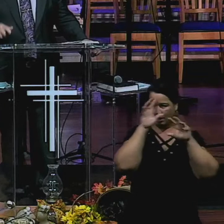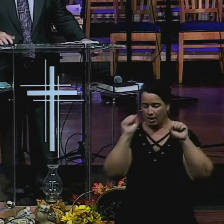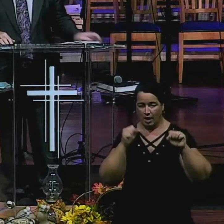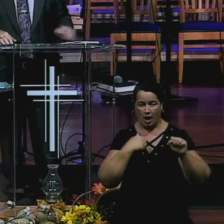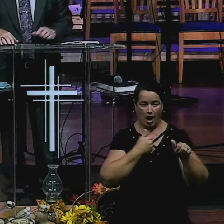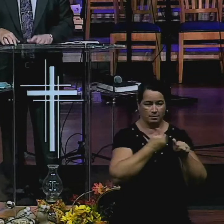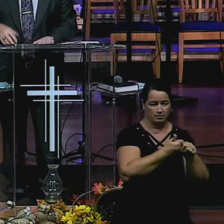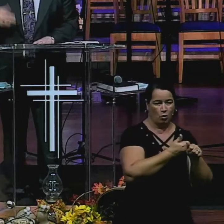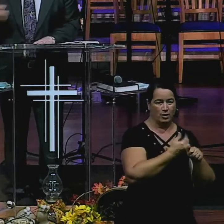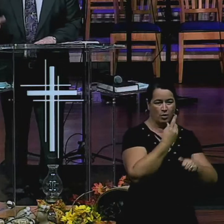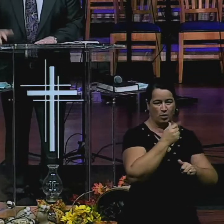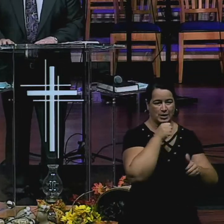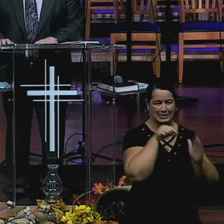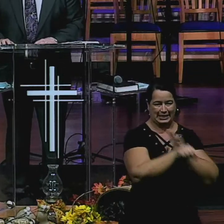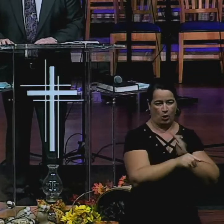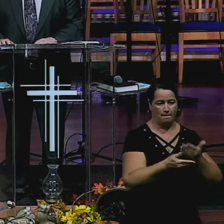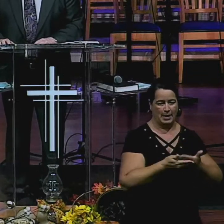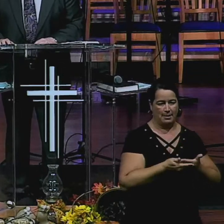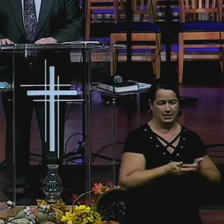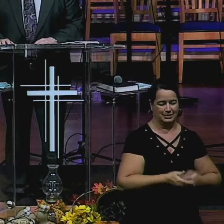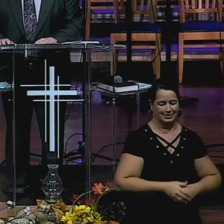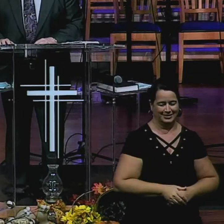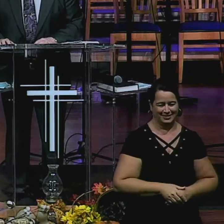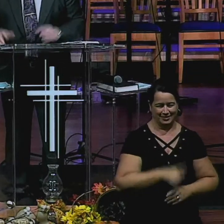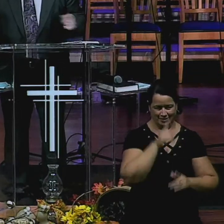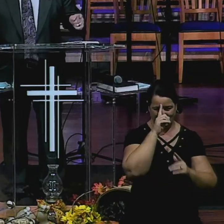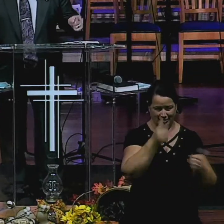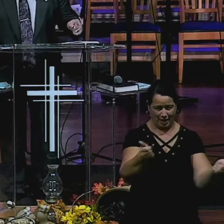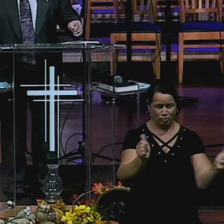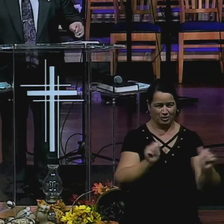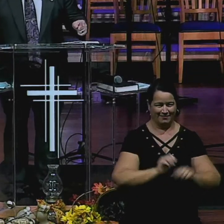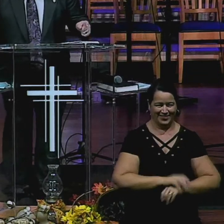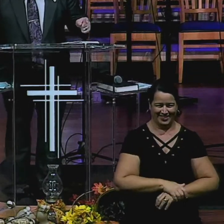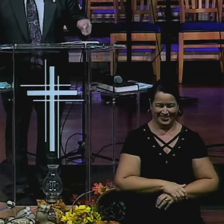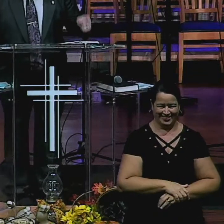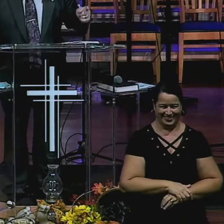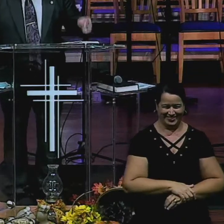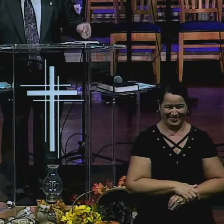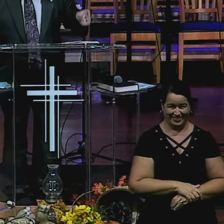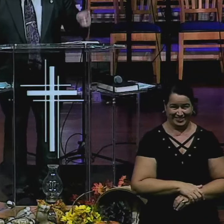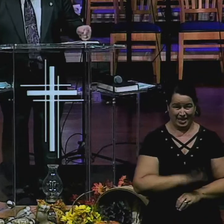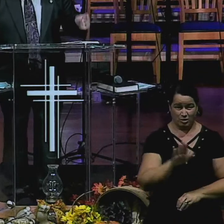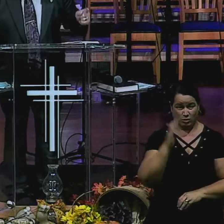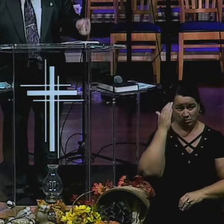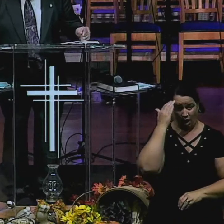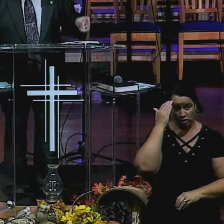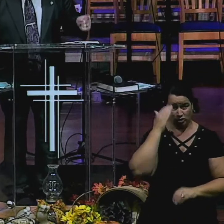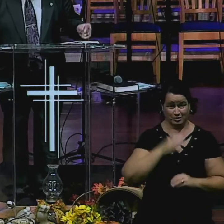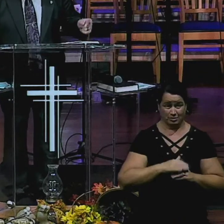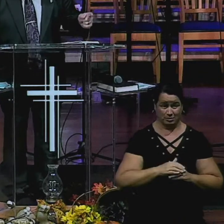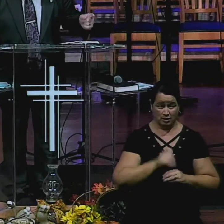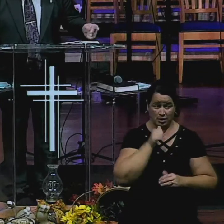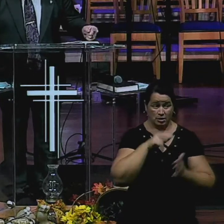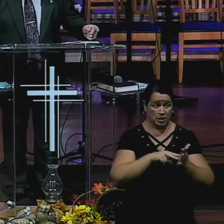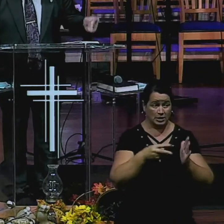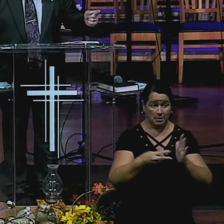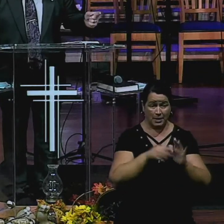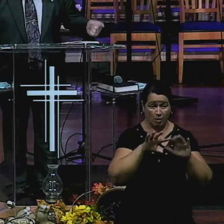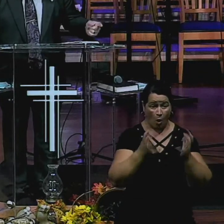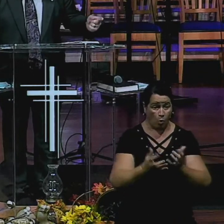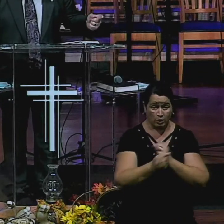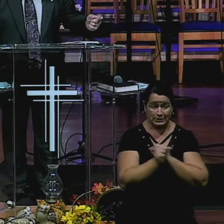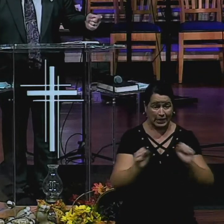babies. You got to make your decision under your own conscience. William McDonald said this. This does not mean that the whole world is